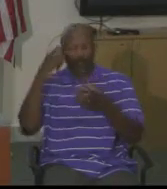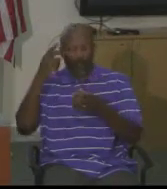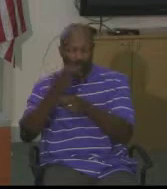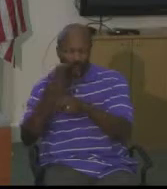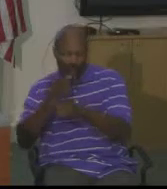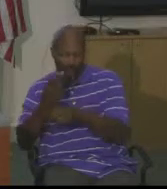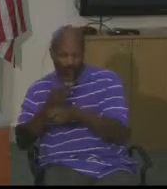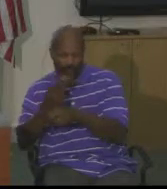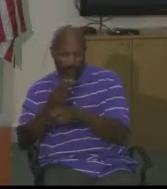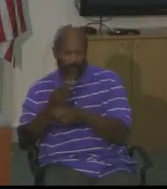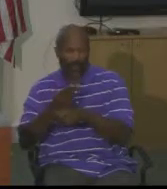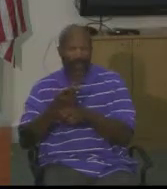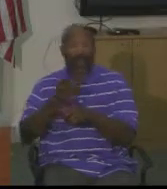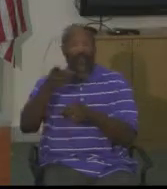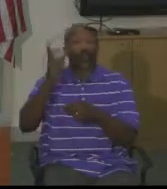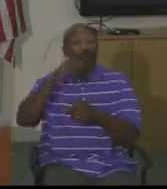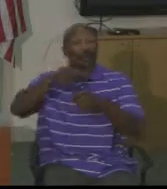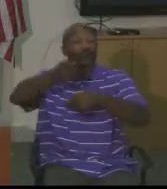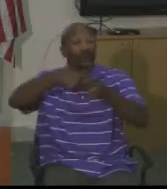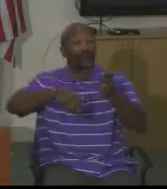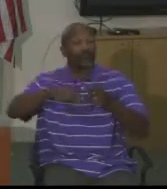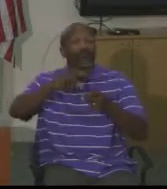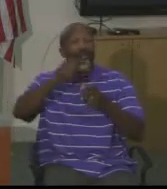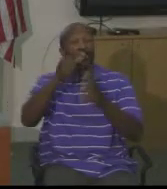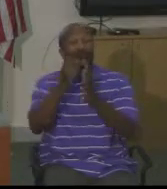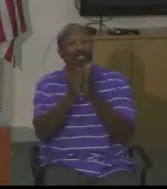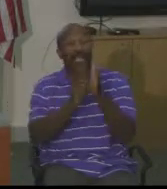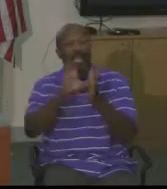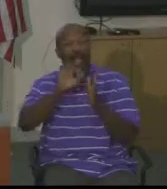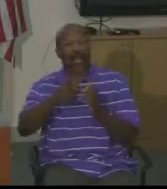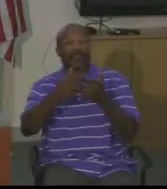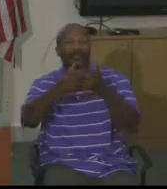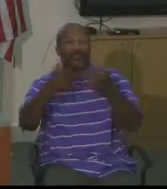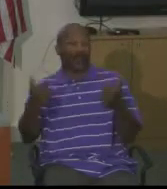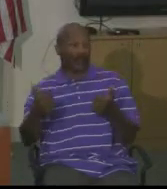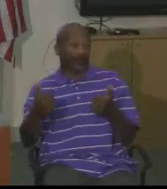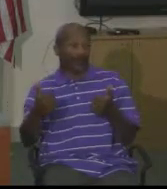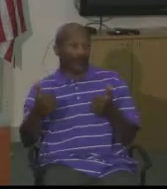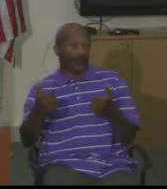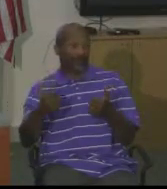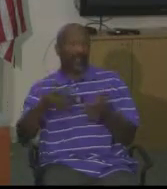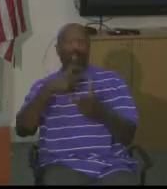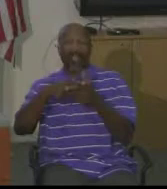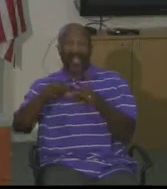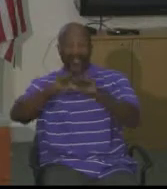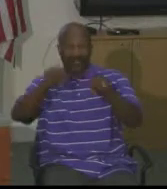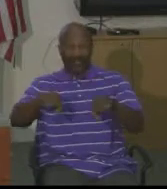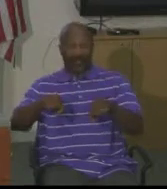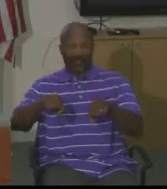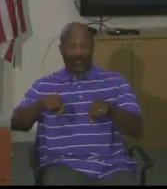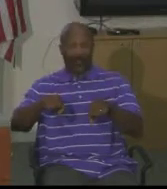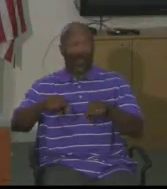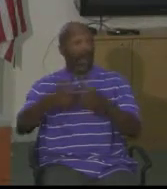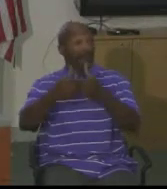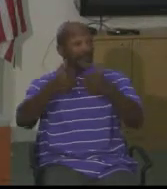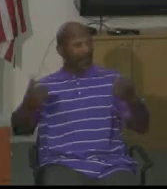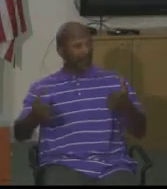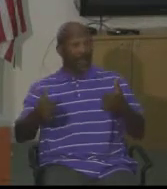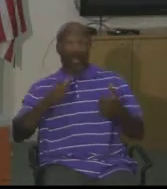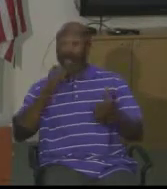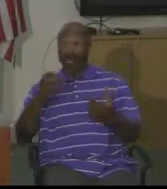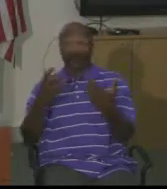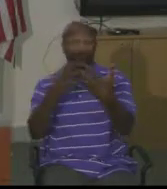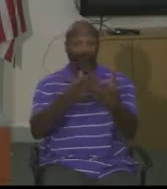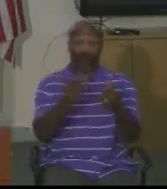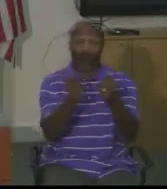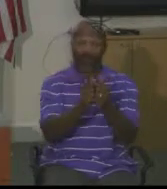then put a graphics card separate in here, and the system will be smart enough, and it takes inventory,